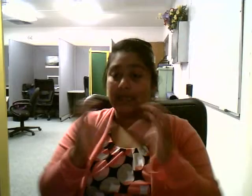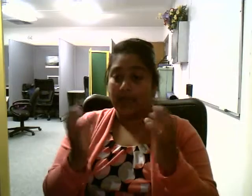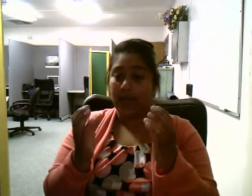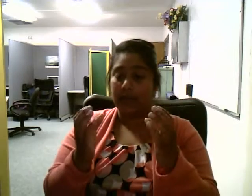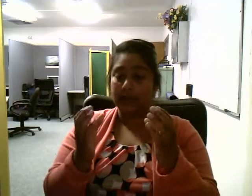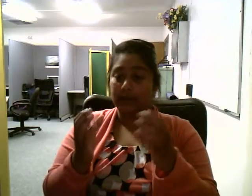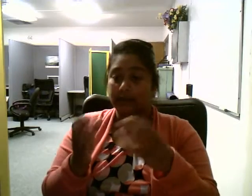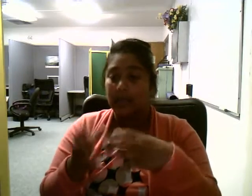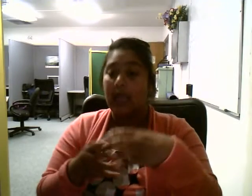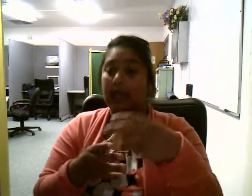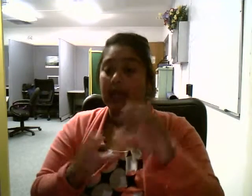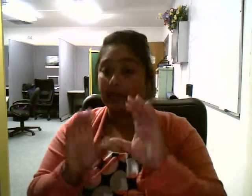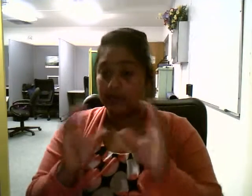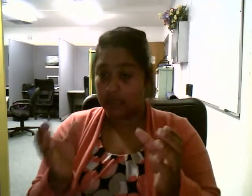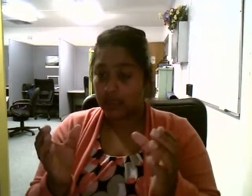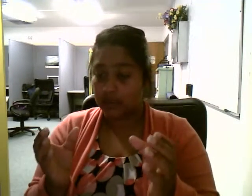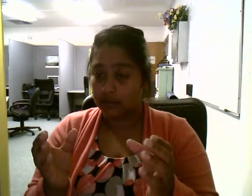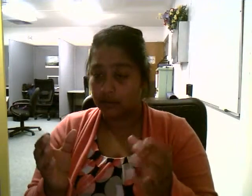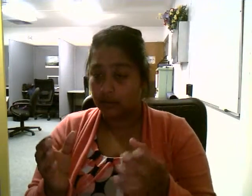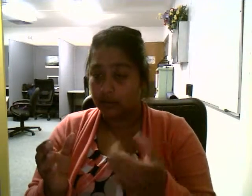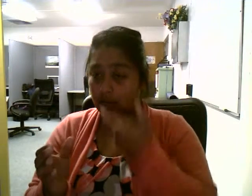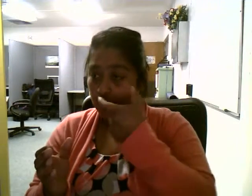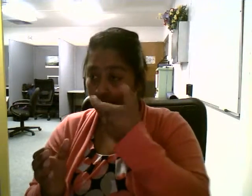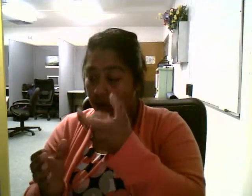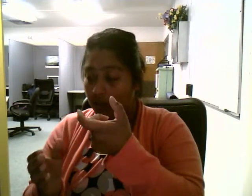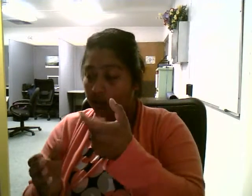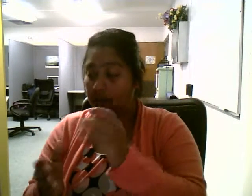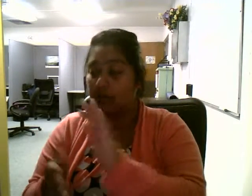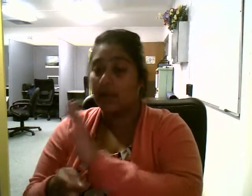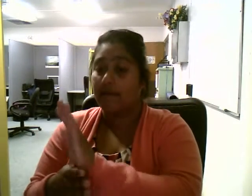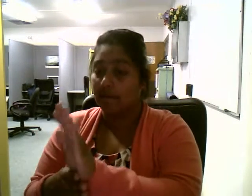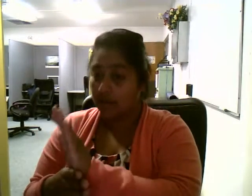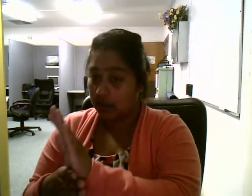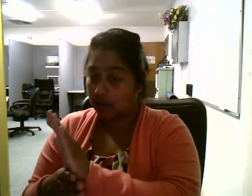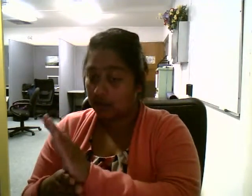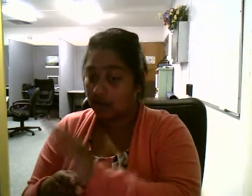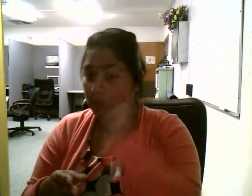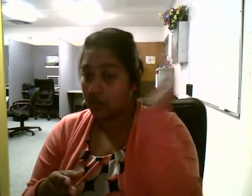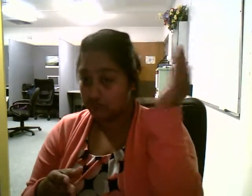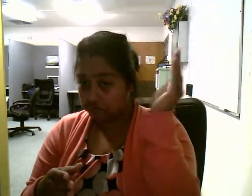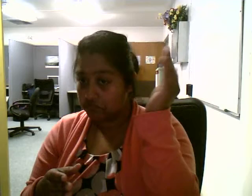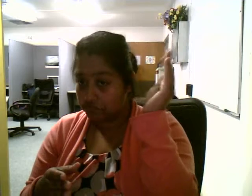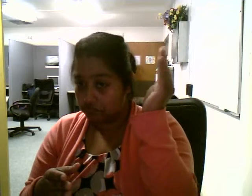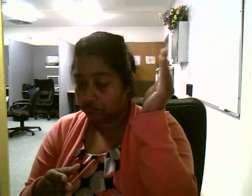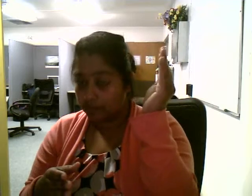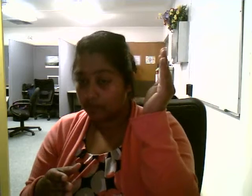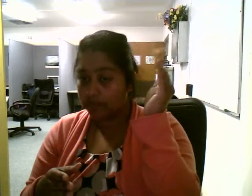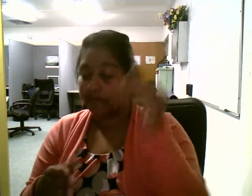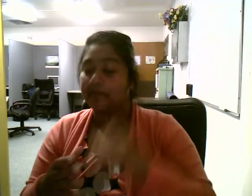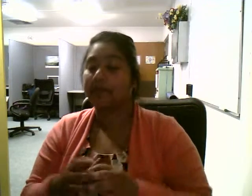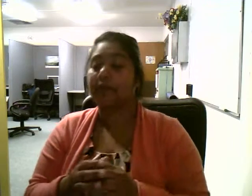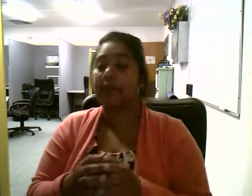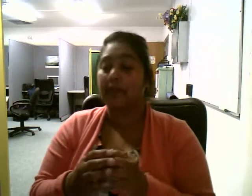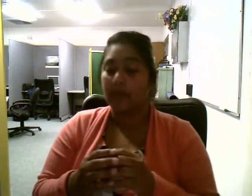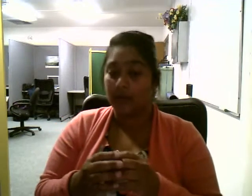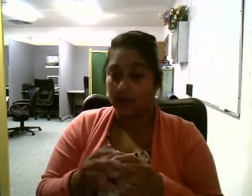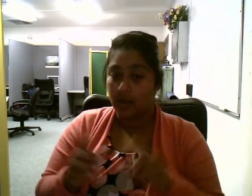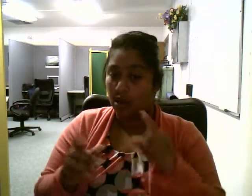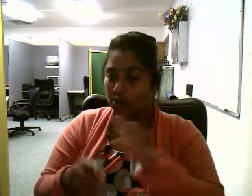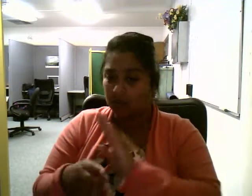the classroom is going to be just for the lecture type material, the presentation of new ideas. And those are going to be short